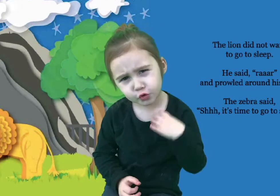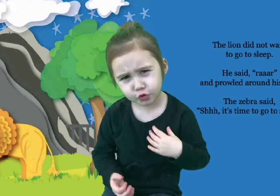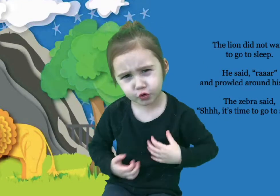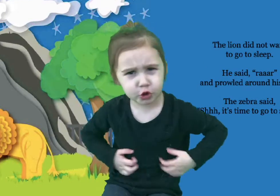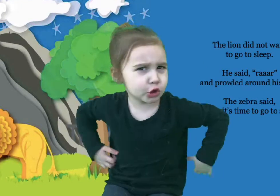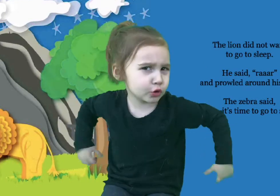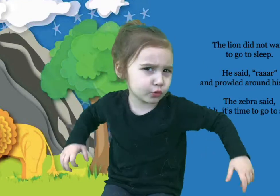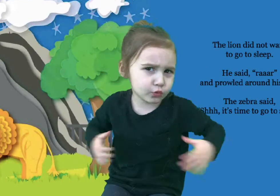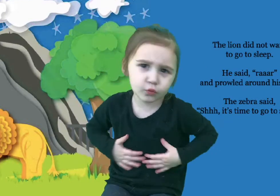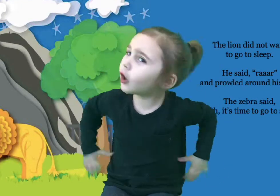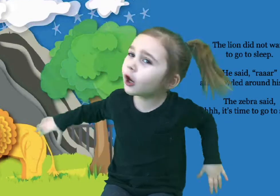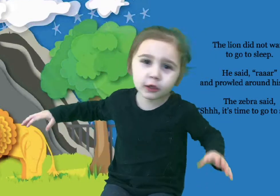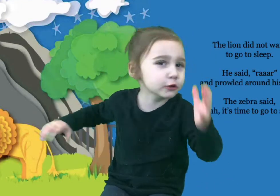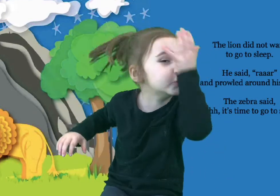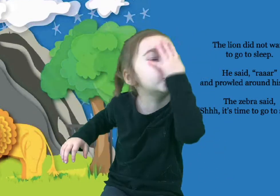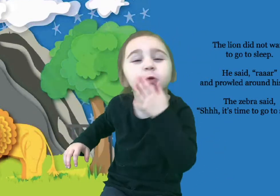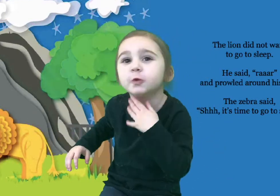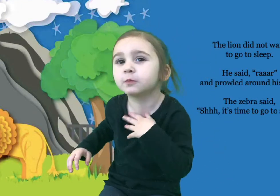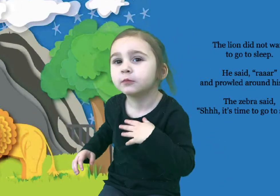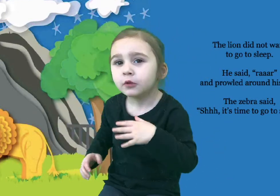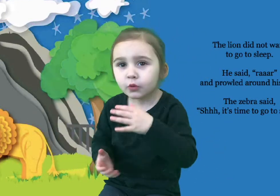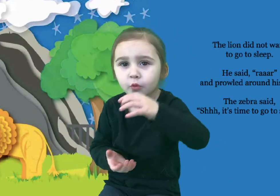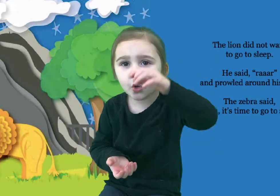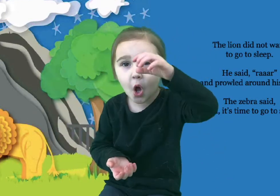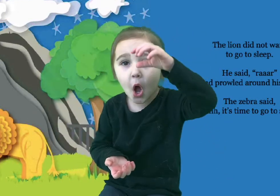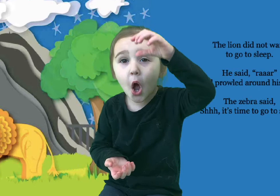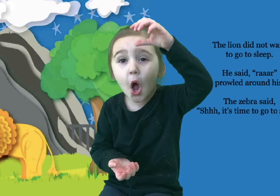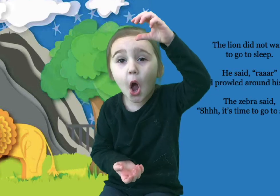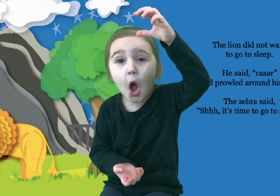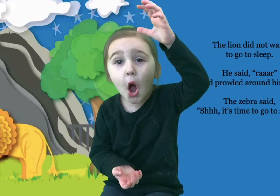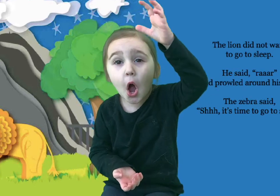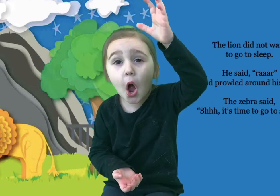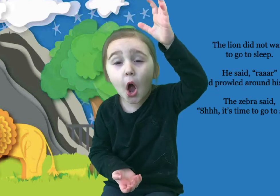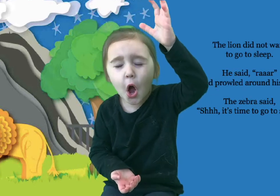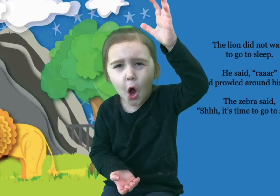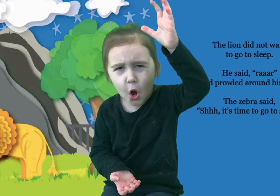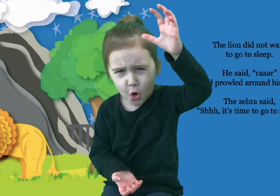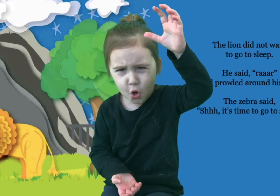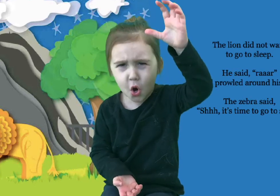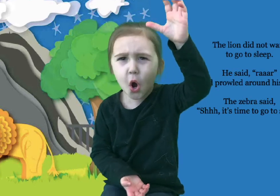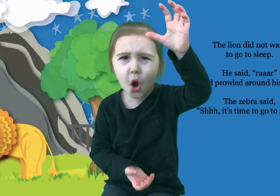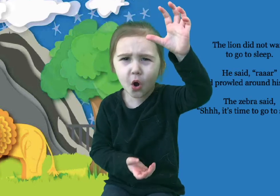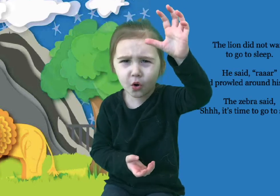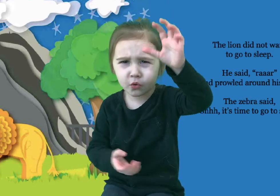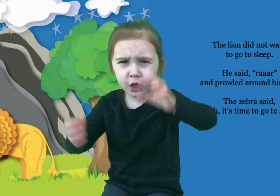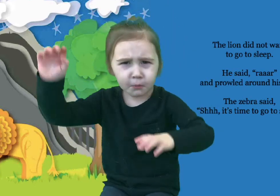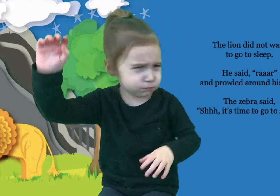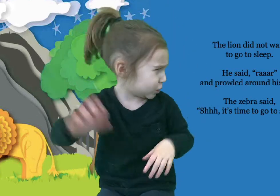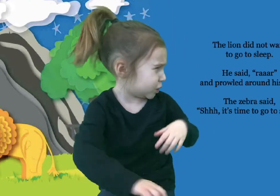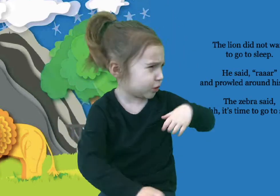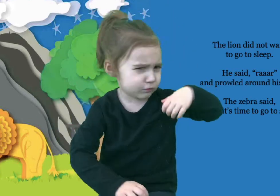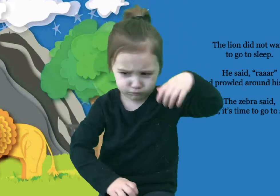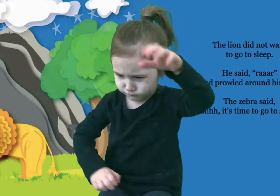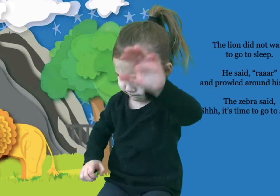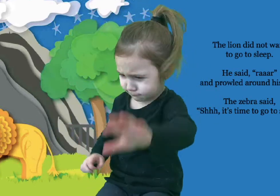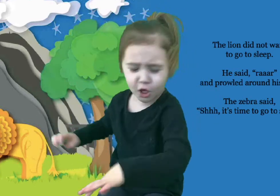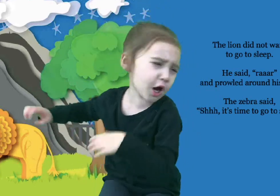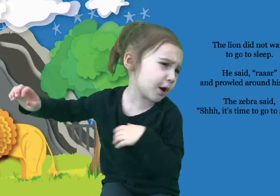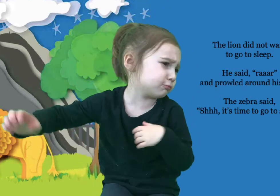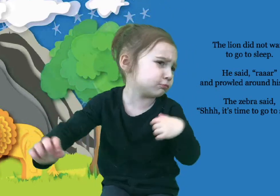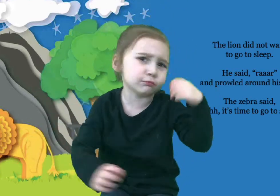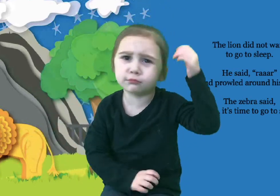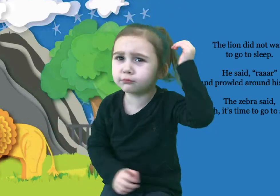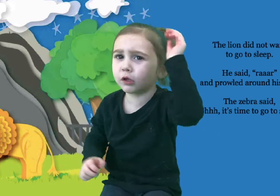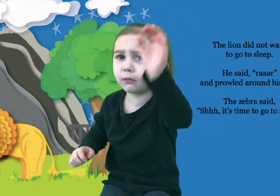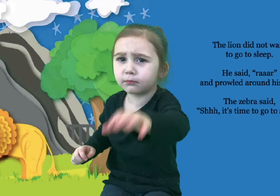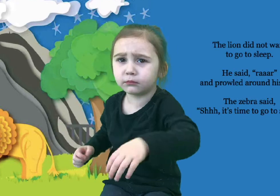The lion did not want to go to sleep. He said, And prowled around his den.